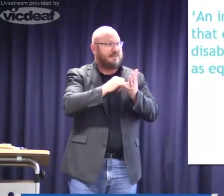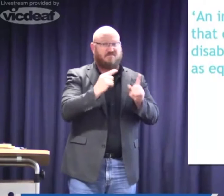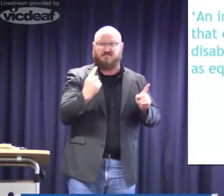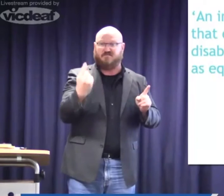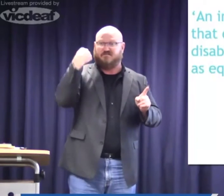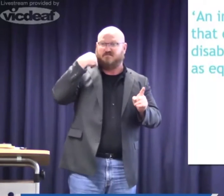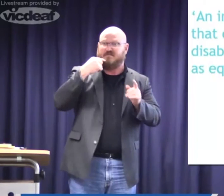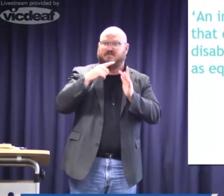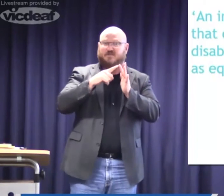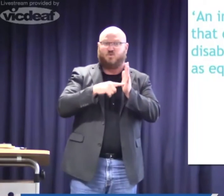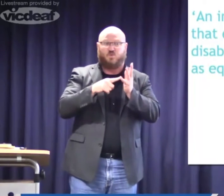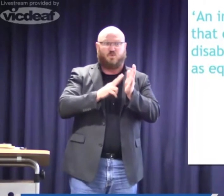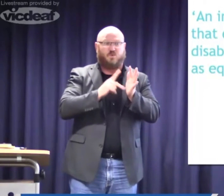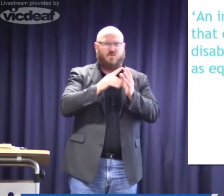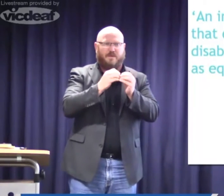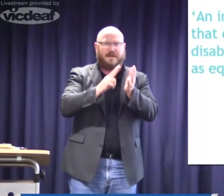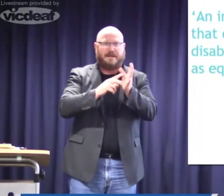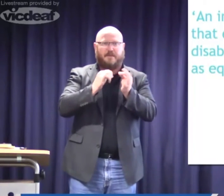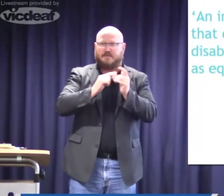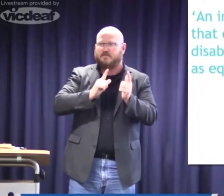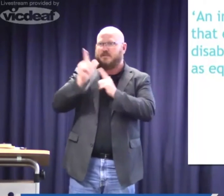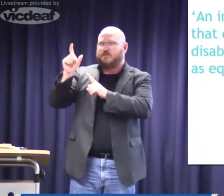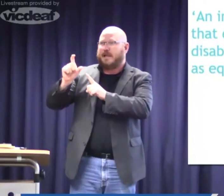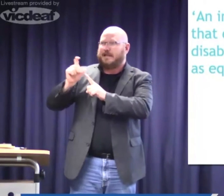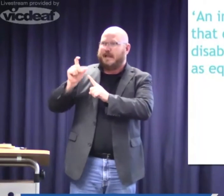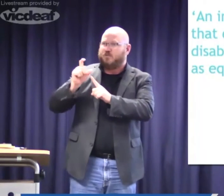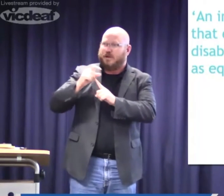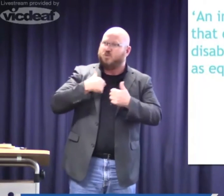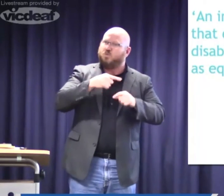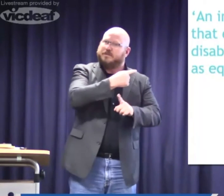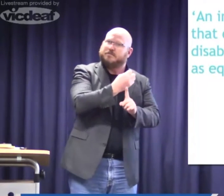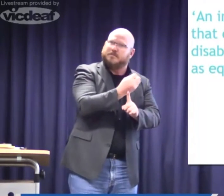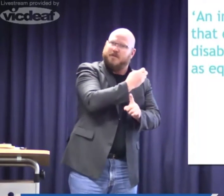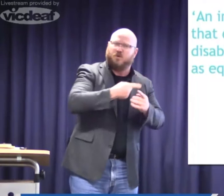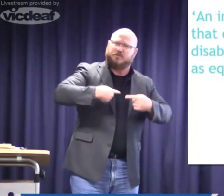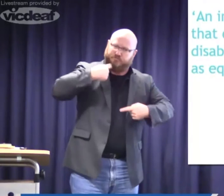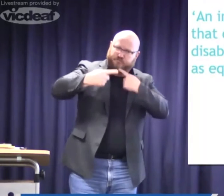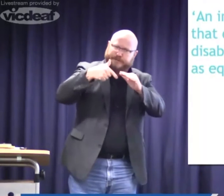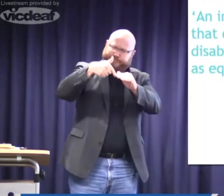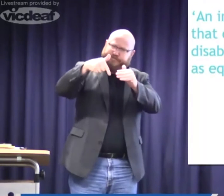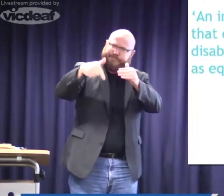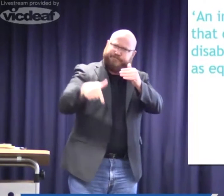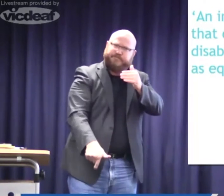I used this with the NDIA and the NDIS in June.